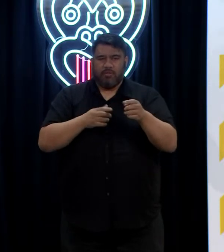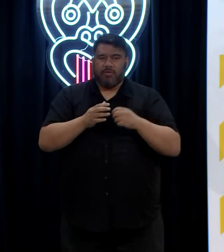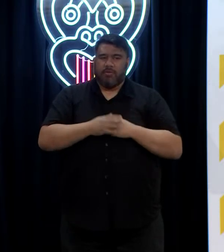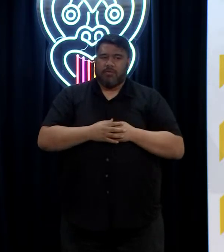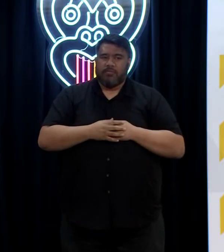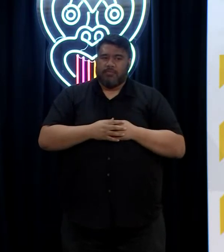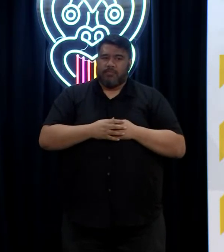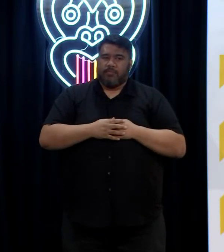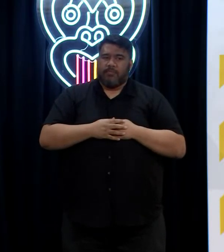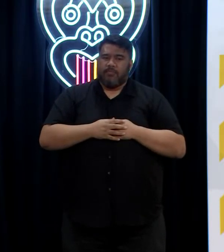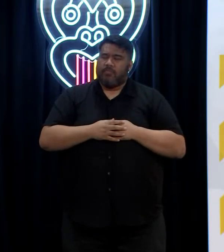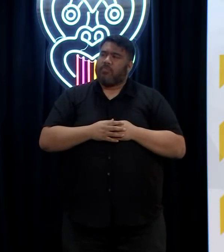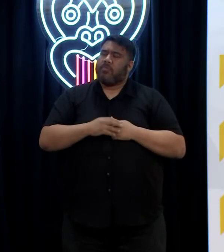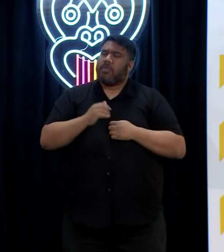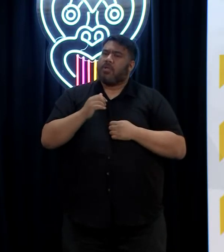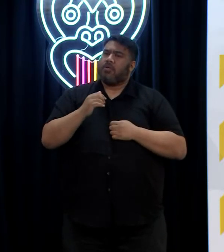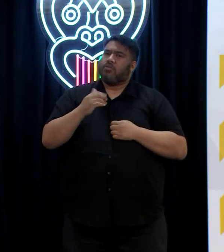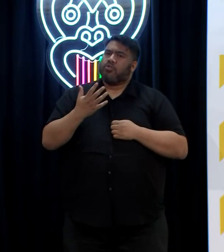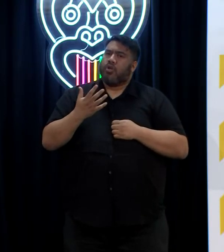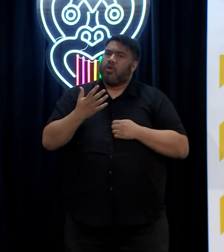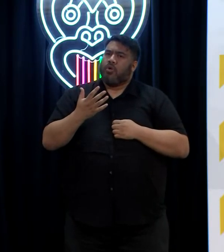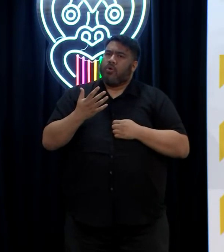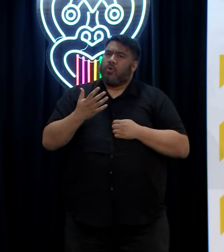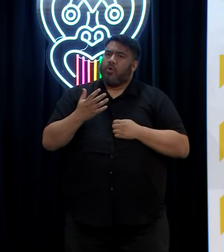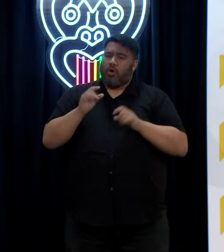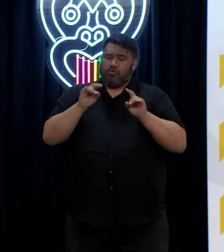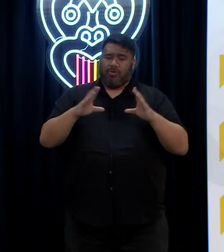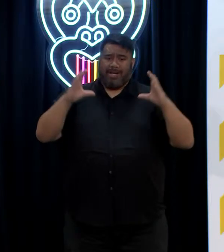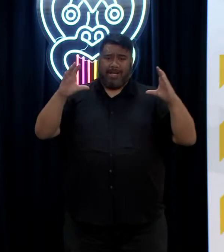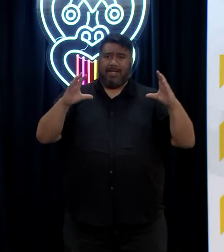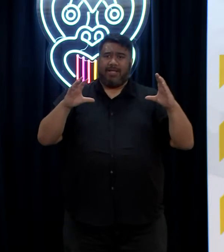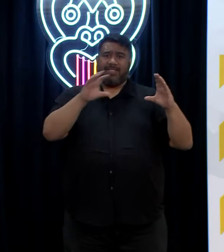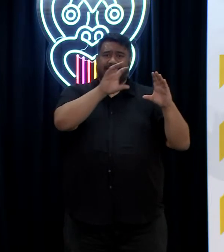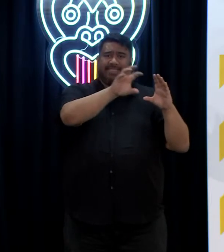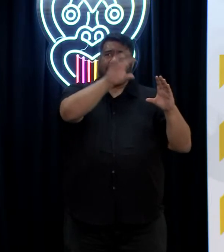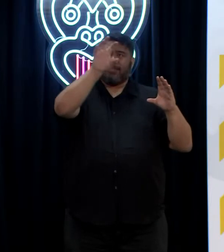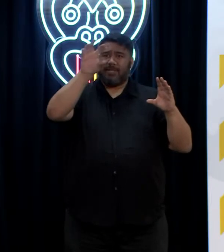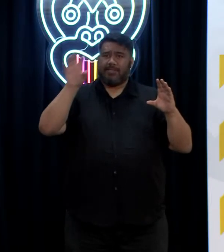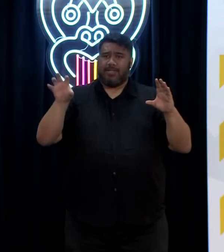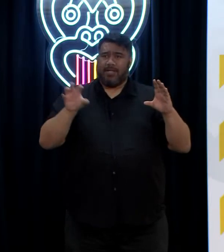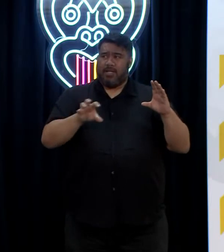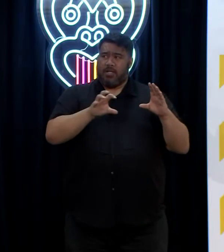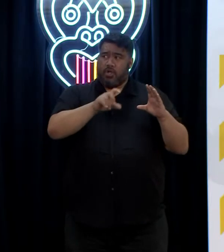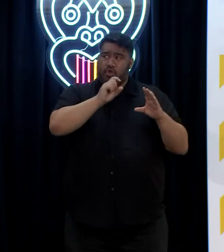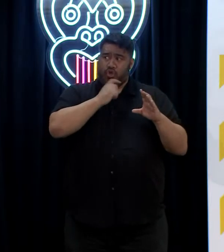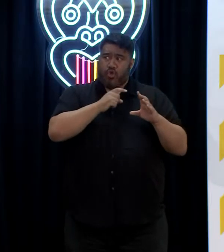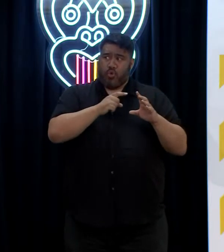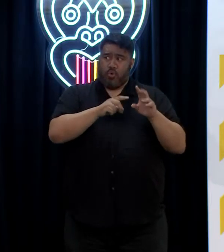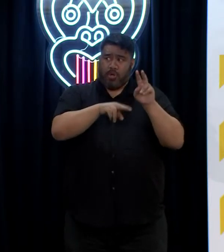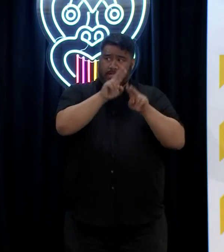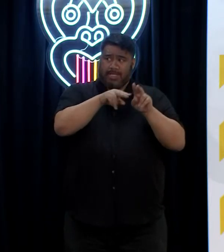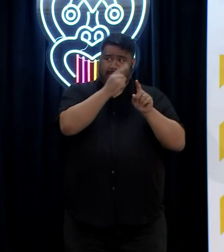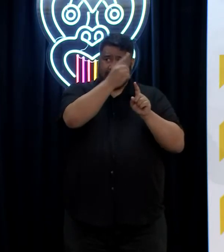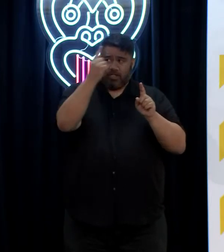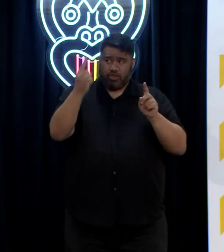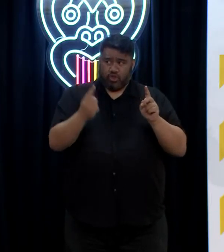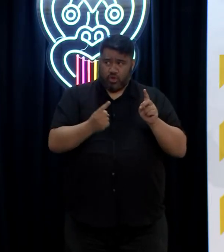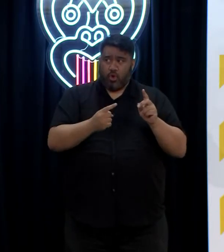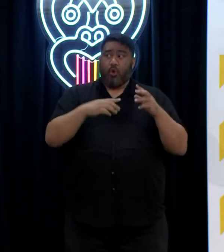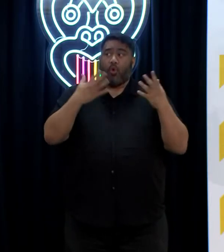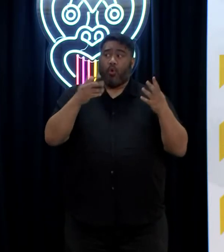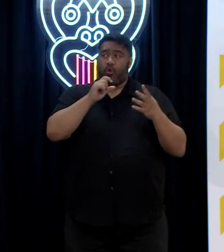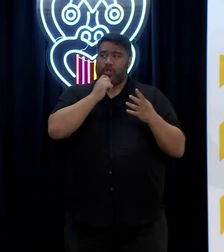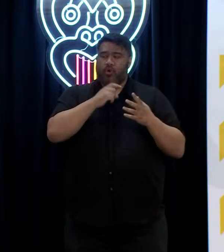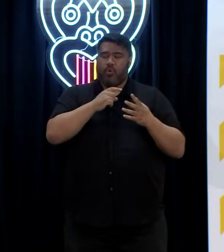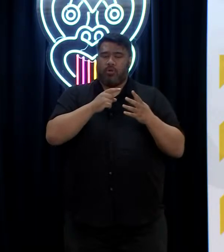yesterday. Will you assess states, state by state, or the whole country? Because if you're going to do it the whole country, that's effectively the ball game, because New